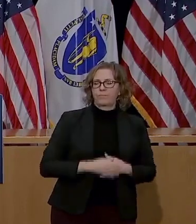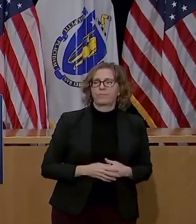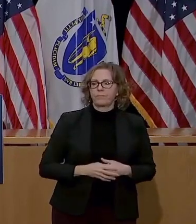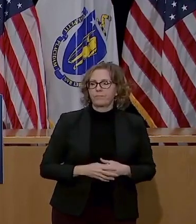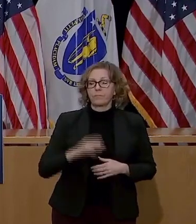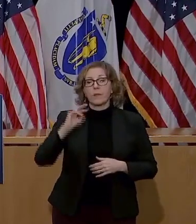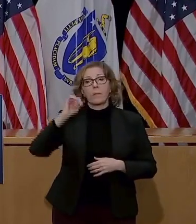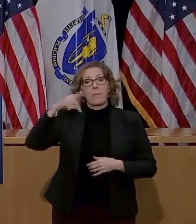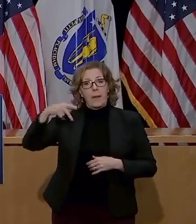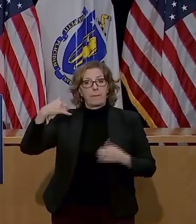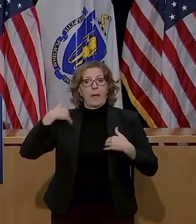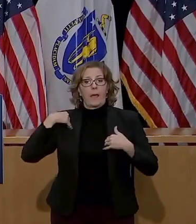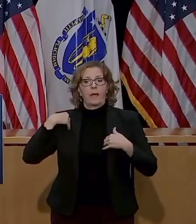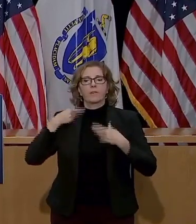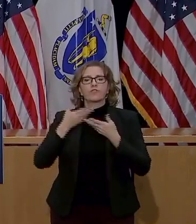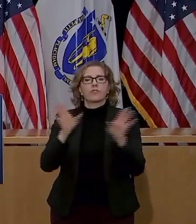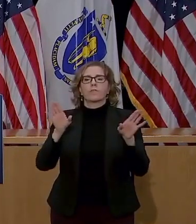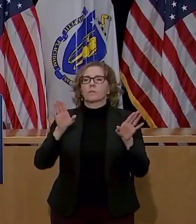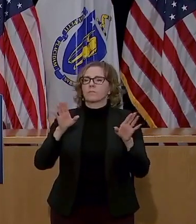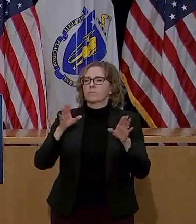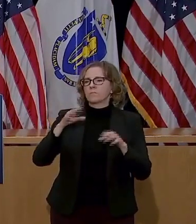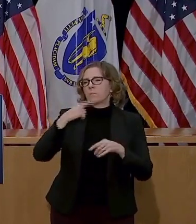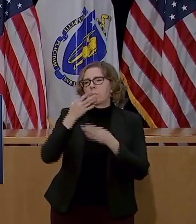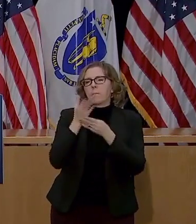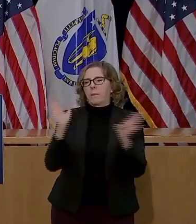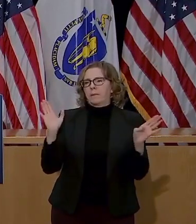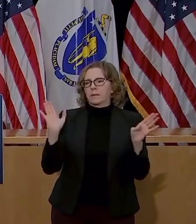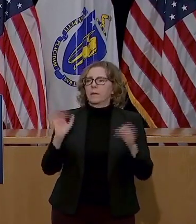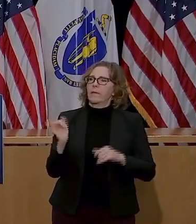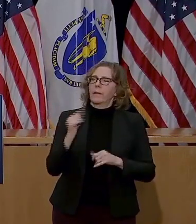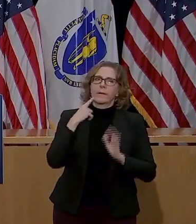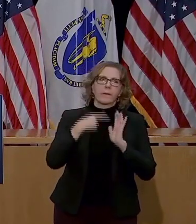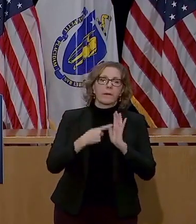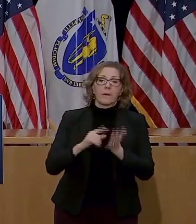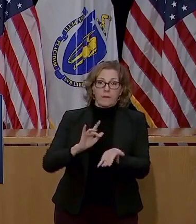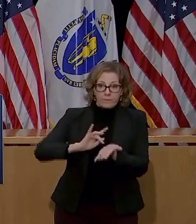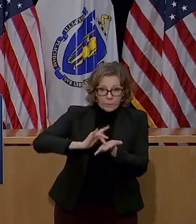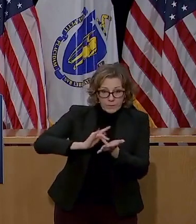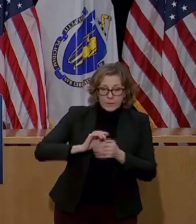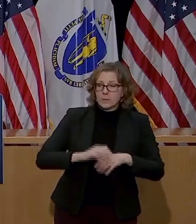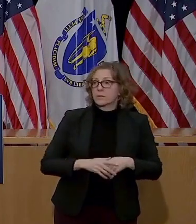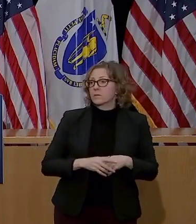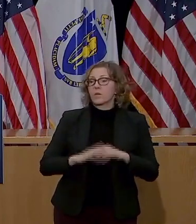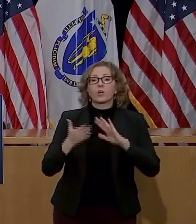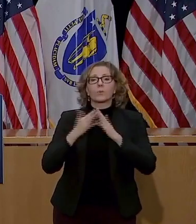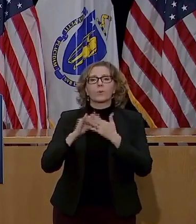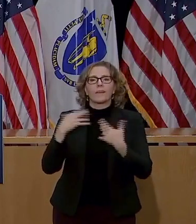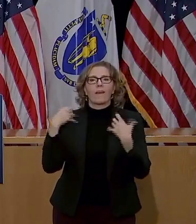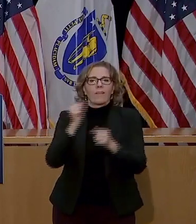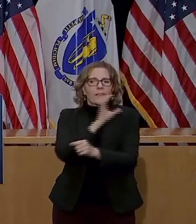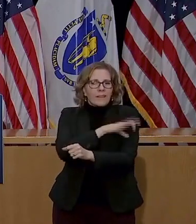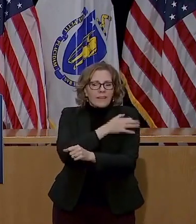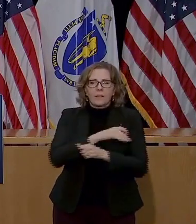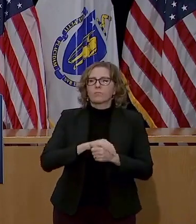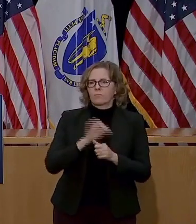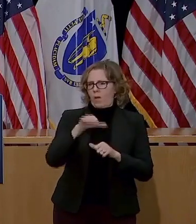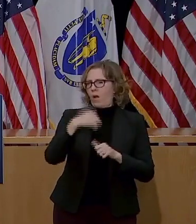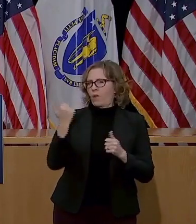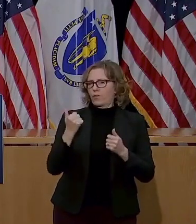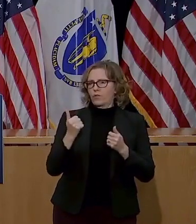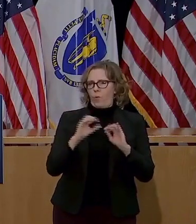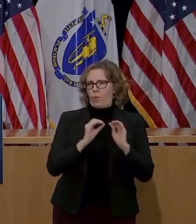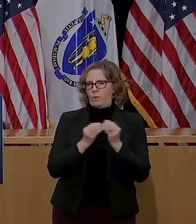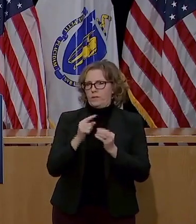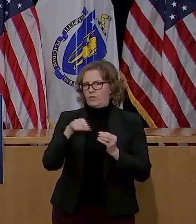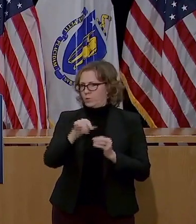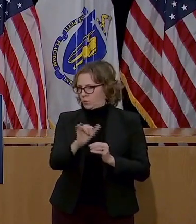map include places like pharmacies, community clinics, and other providers. These are facilities and organizations that